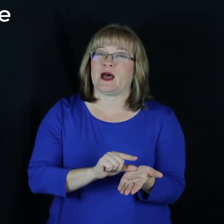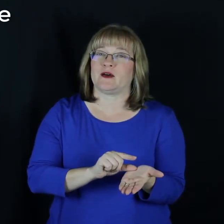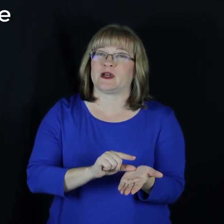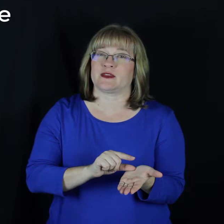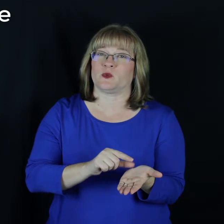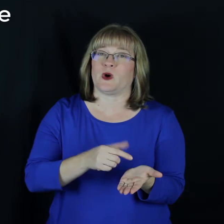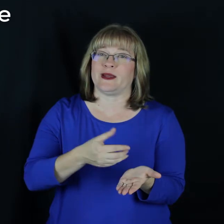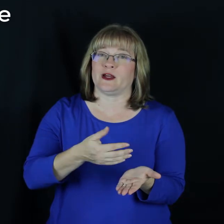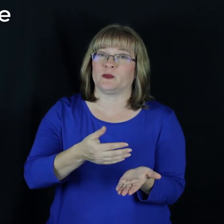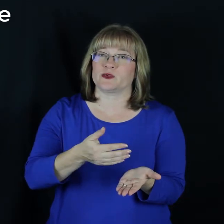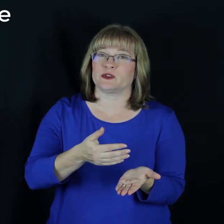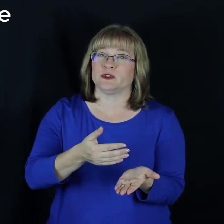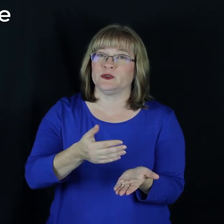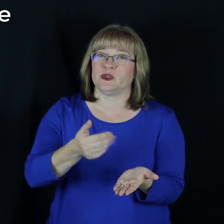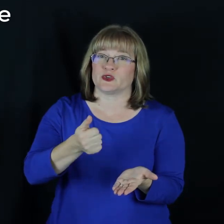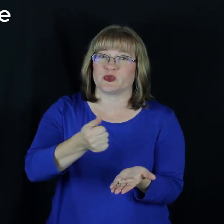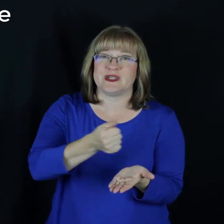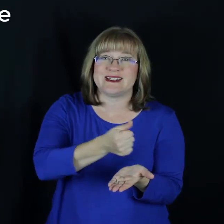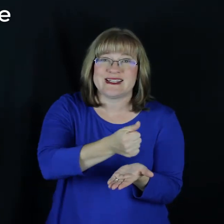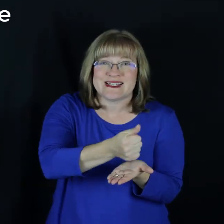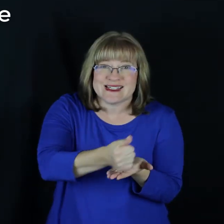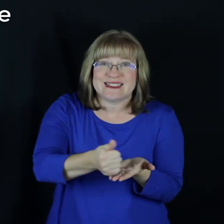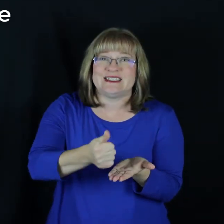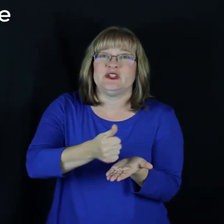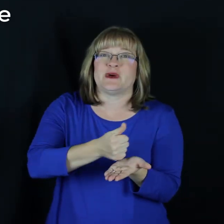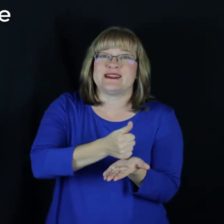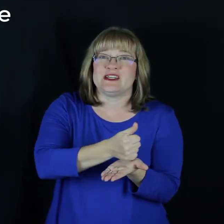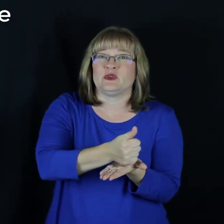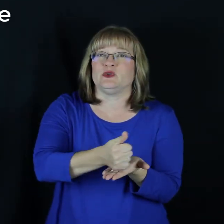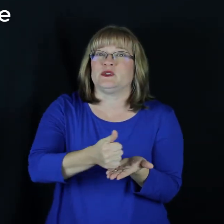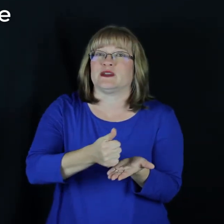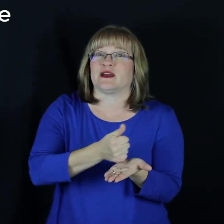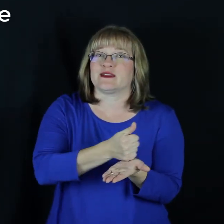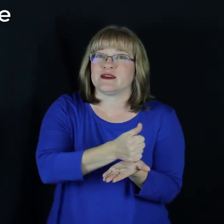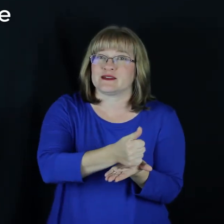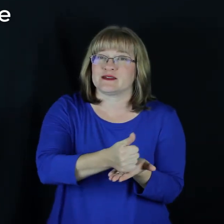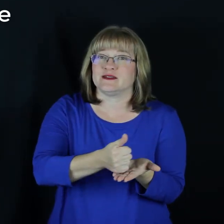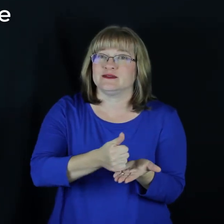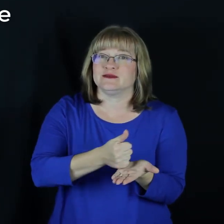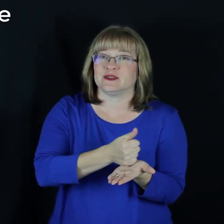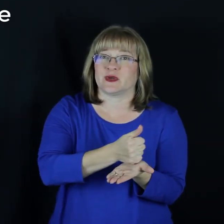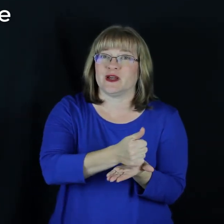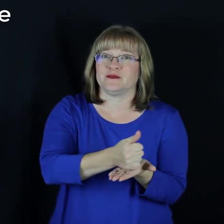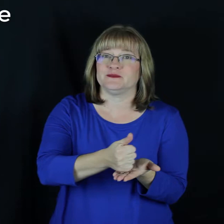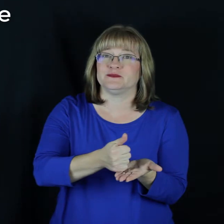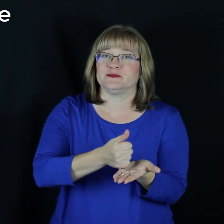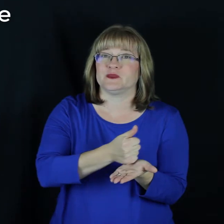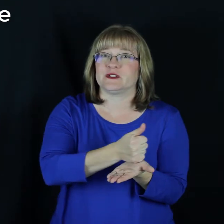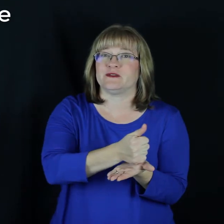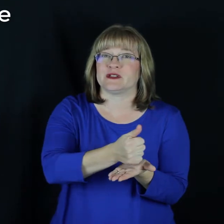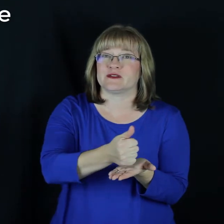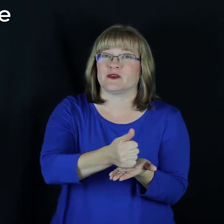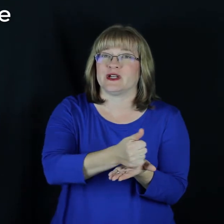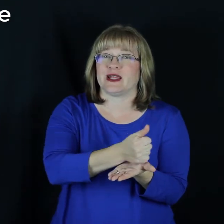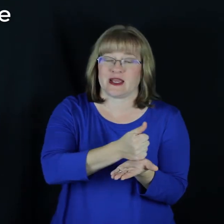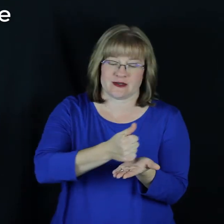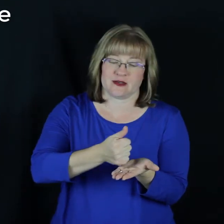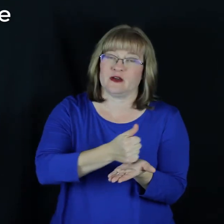have like the white Elmer's glue and you're squeezing it, you might see glue done like this, okay? With a fist or a hand